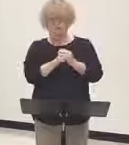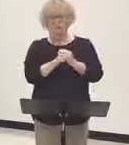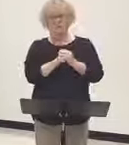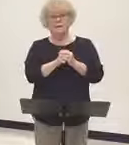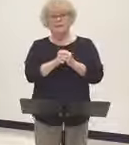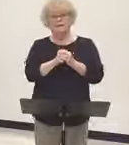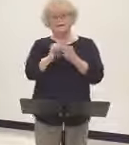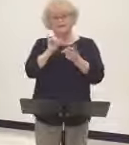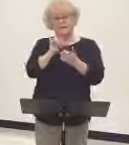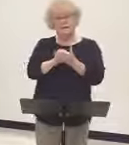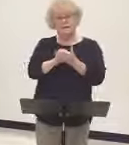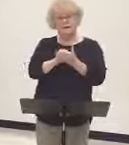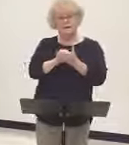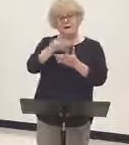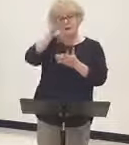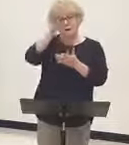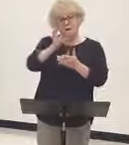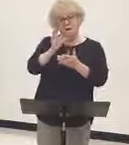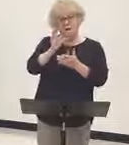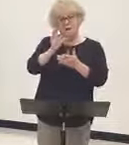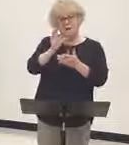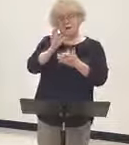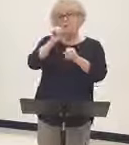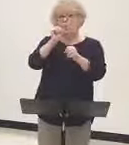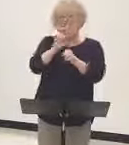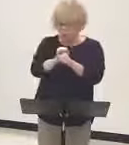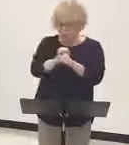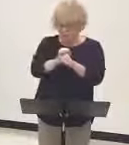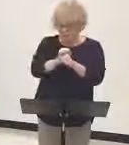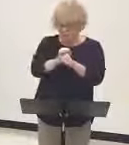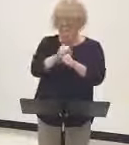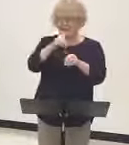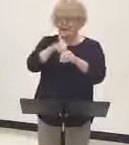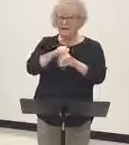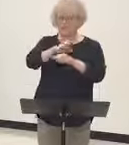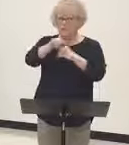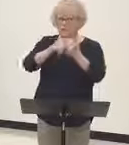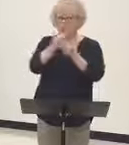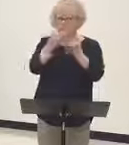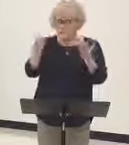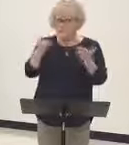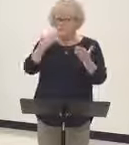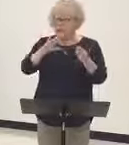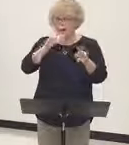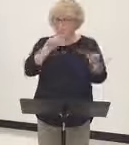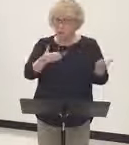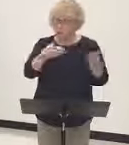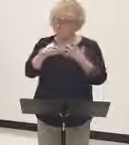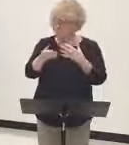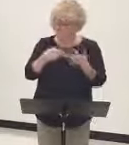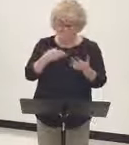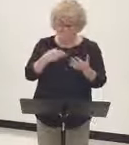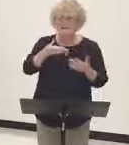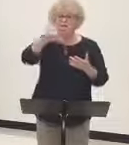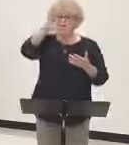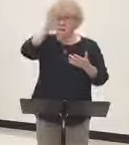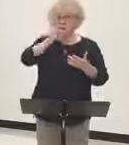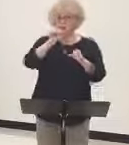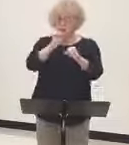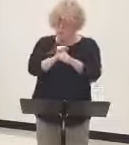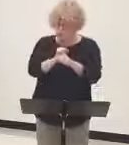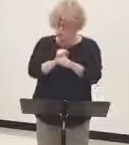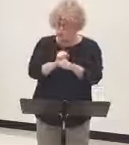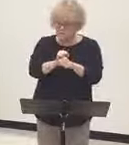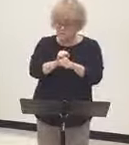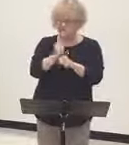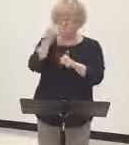the reality that God works in all things, that God